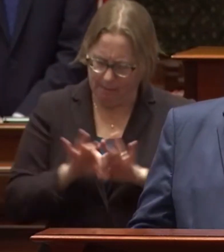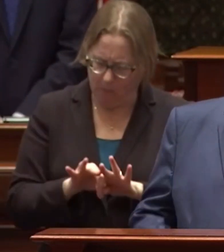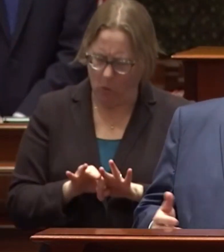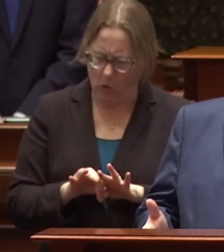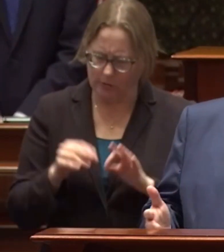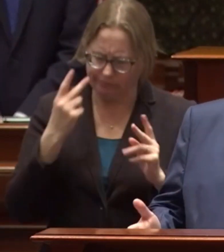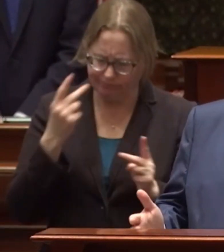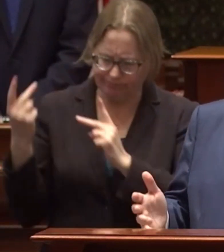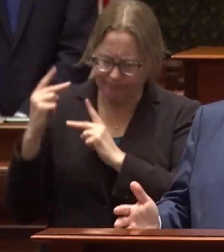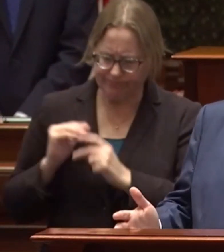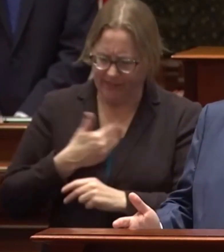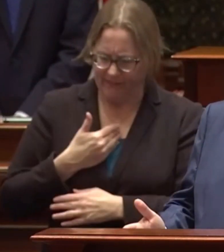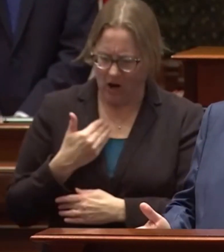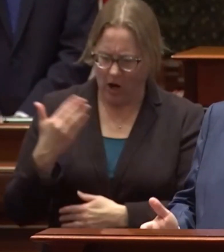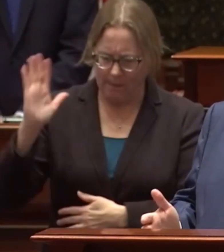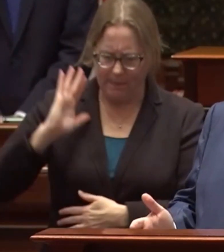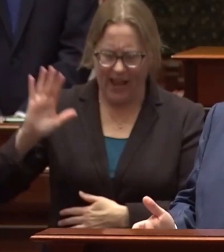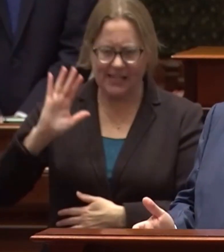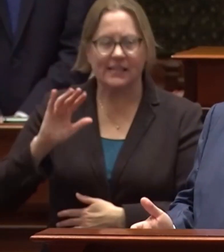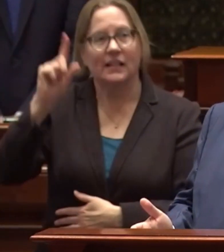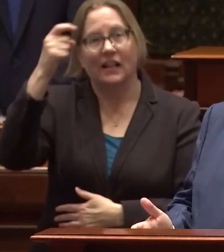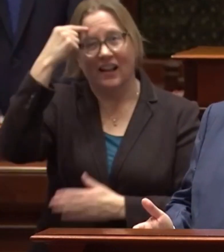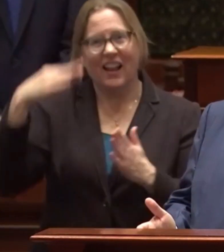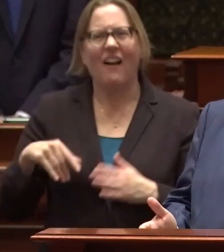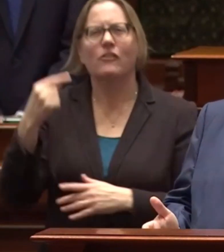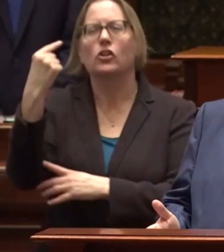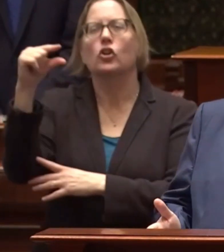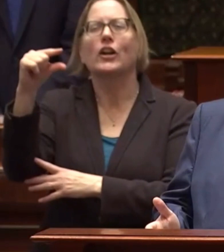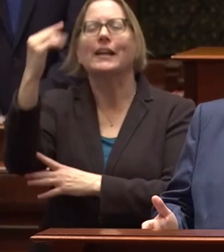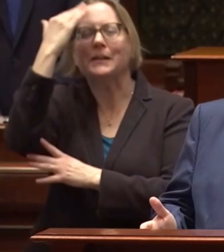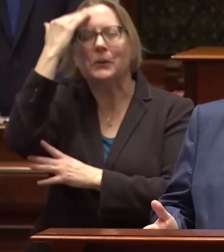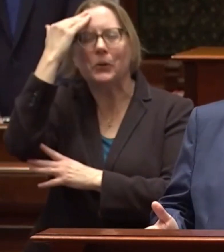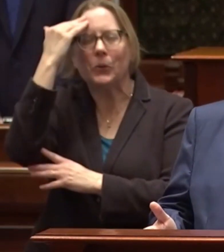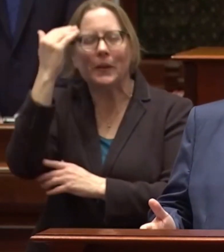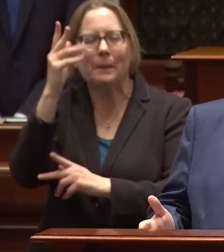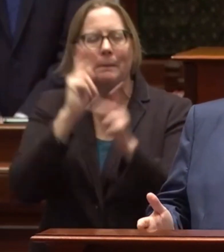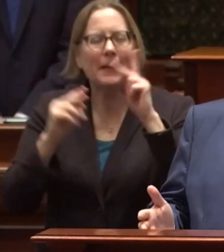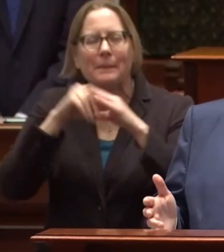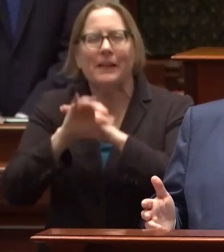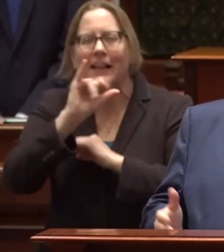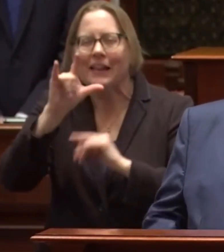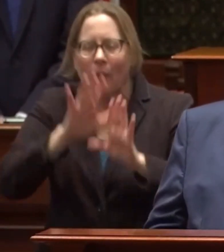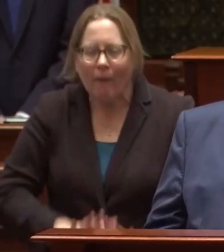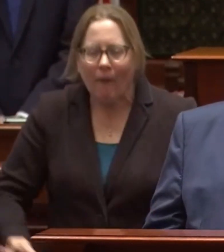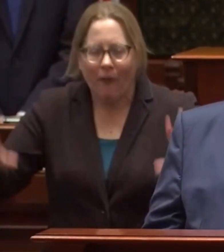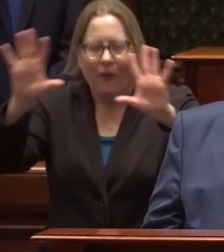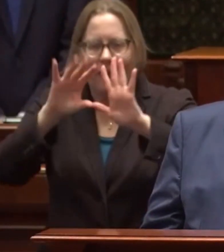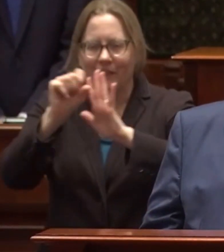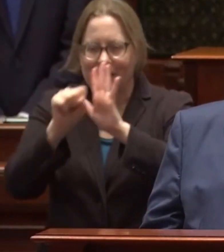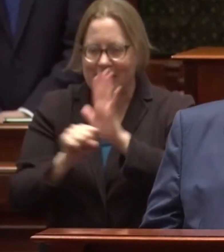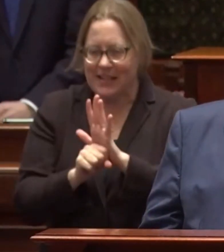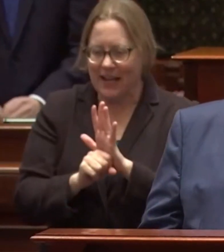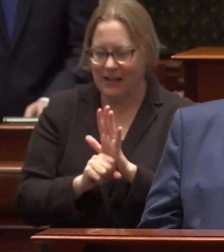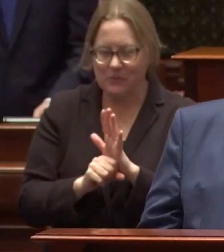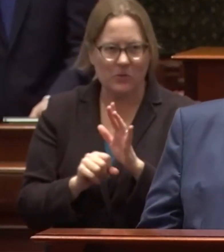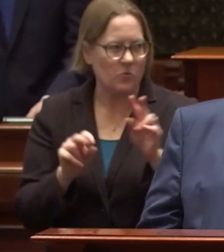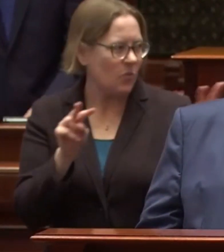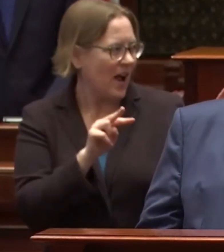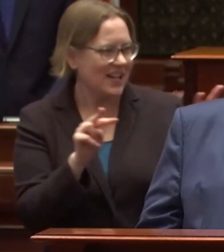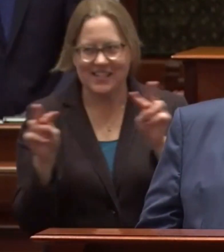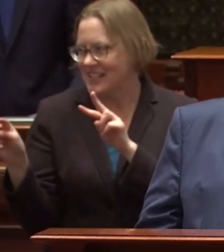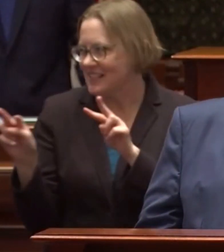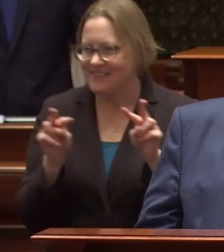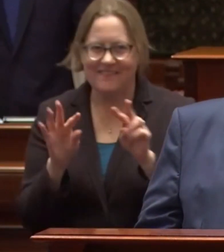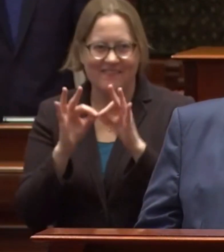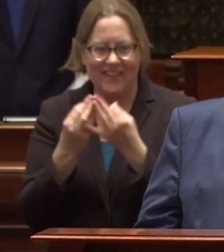past. Governor Green knew that Illinoisans in every corner of this state were watching their family and friends